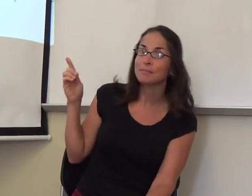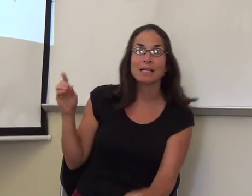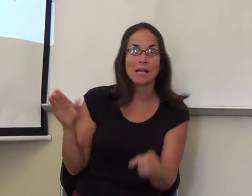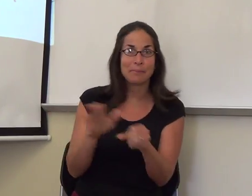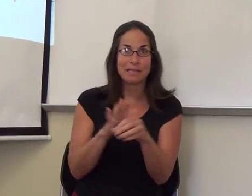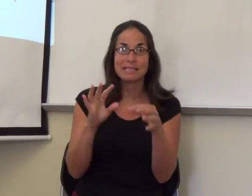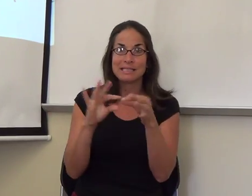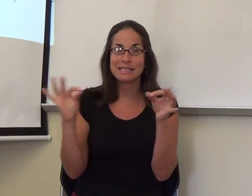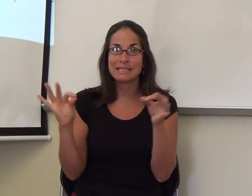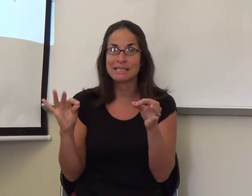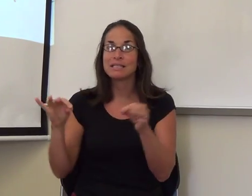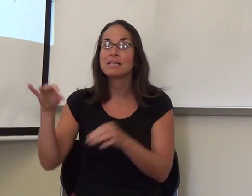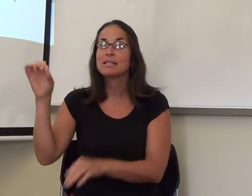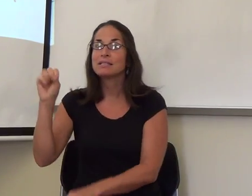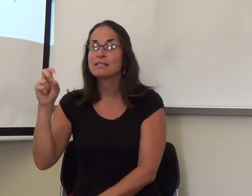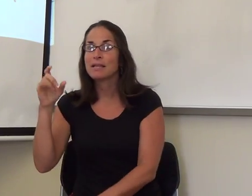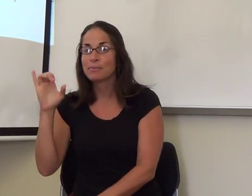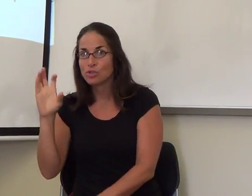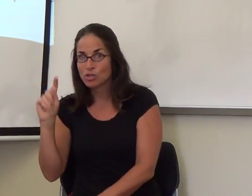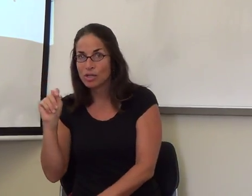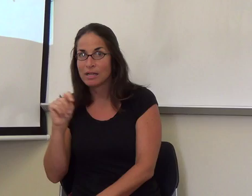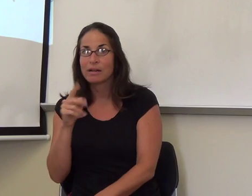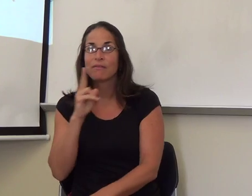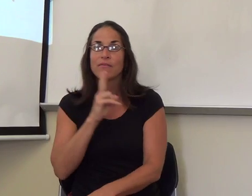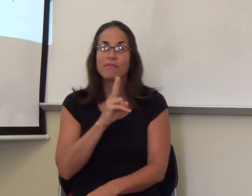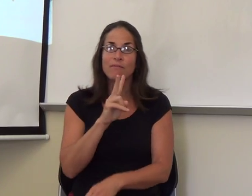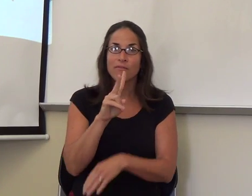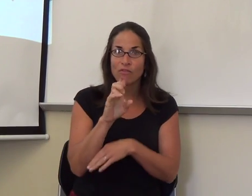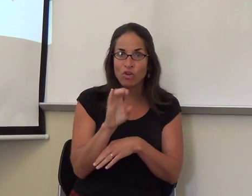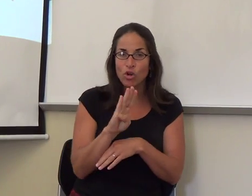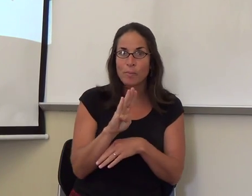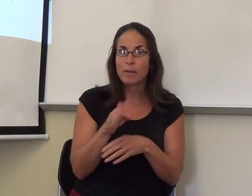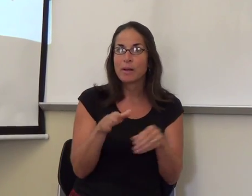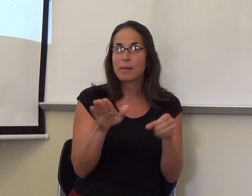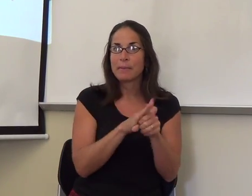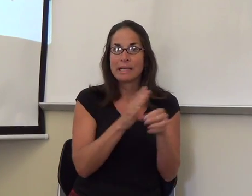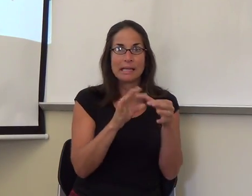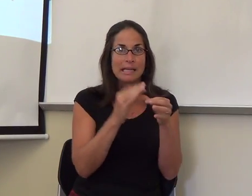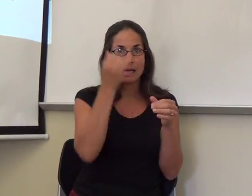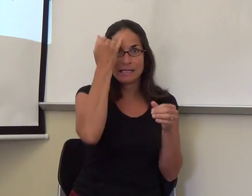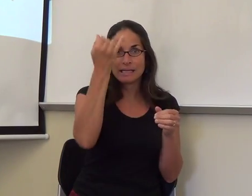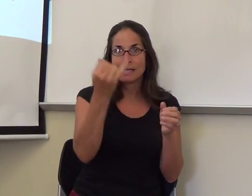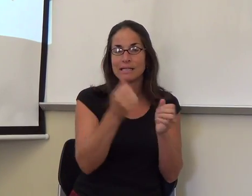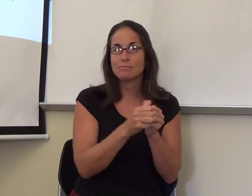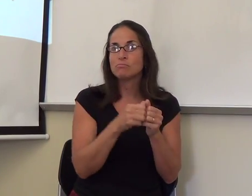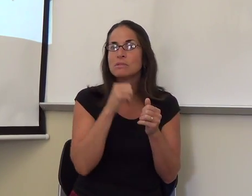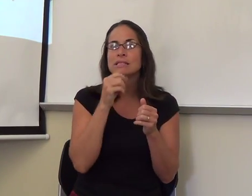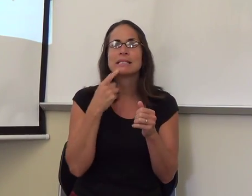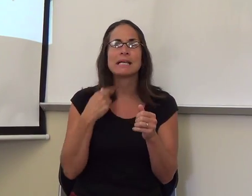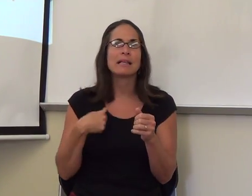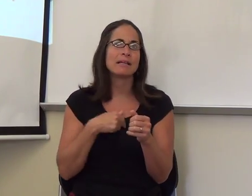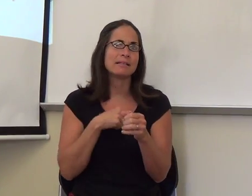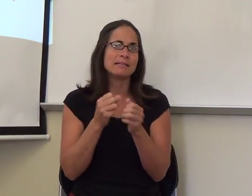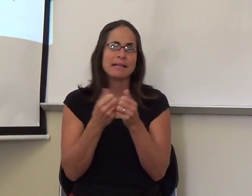has a subject, a verb, and a complete idea. It doesn't tell us anything, But again, you have to distinguish